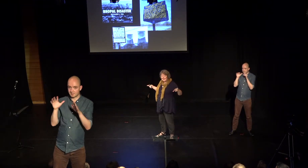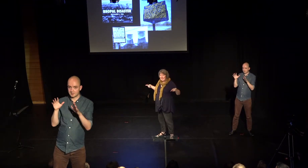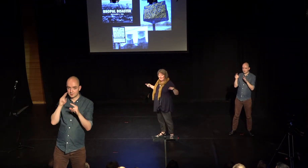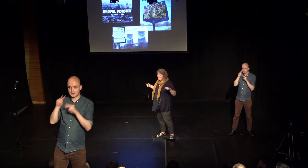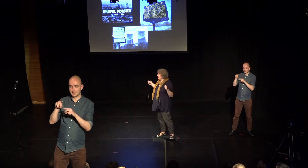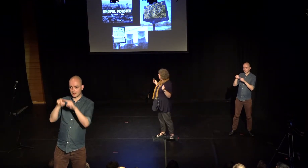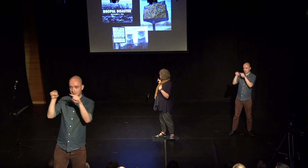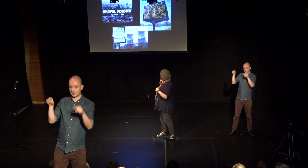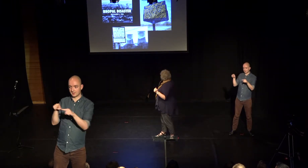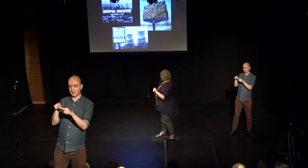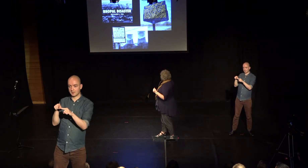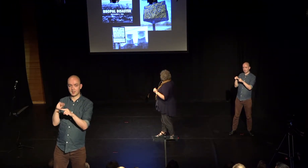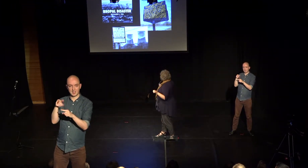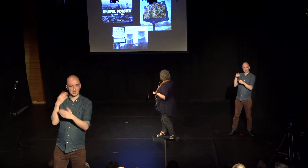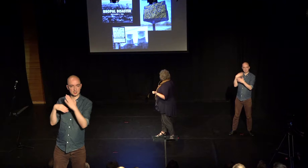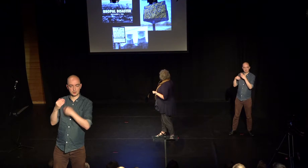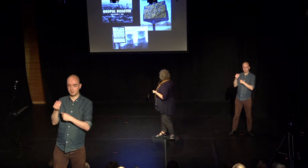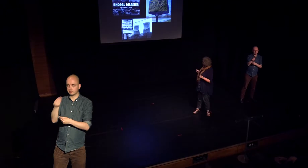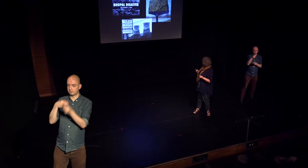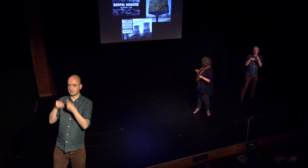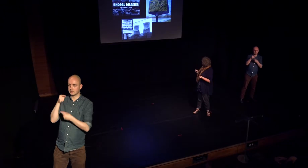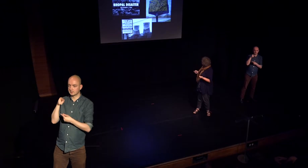plaque. And the plaque says,